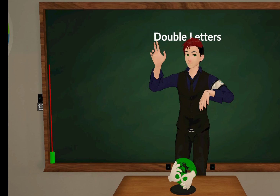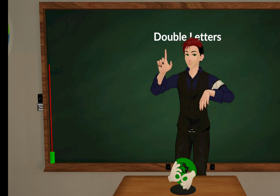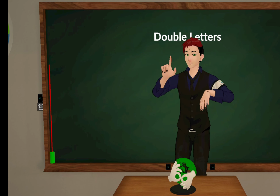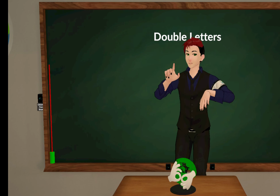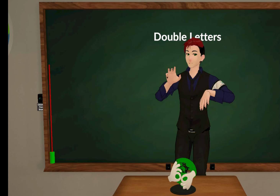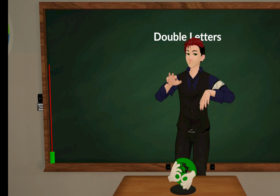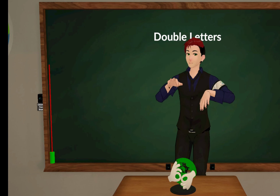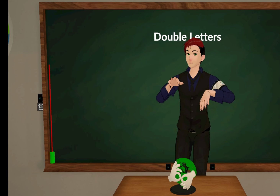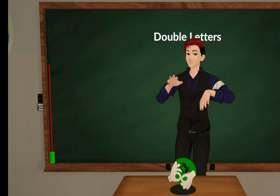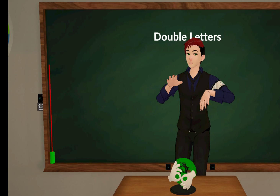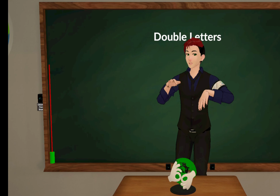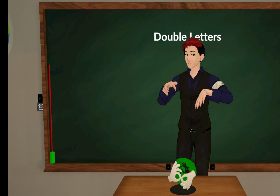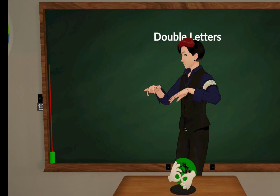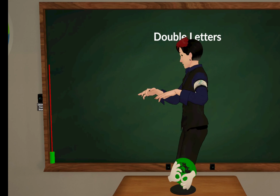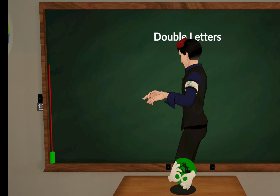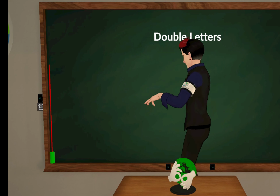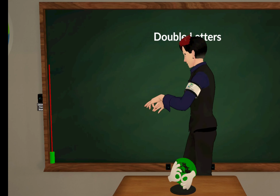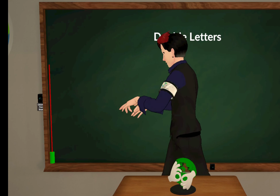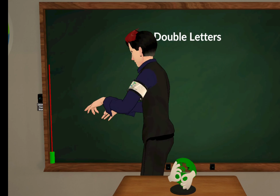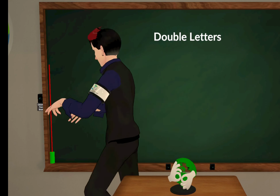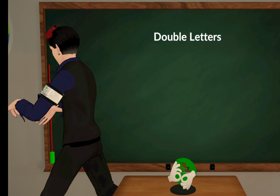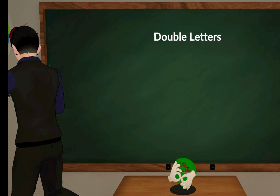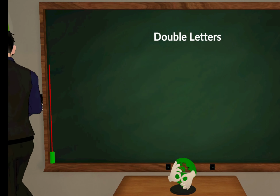Double letters. Whenever you have a specific word like,